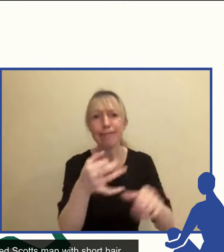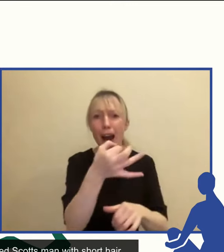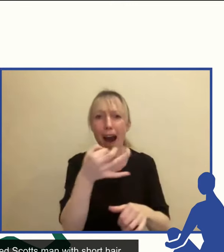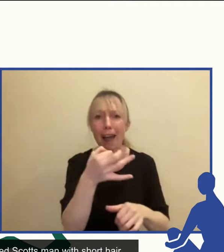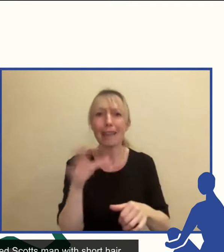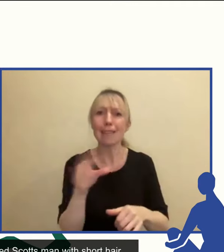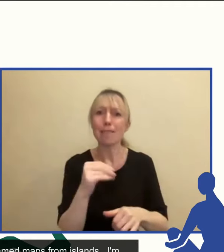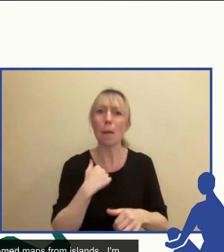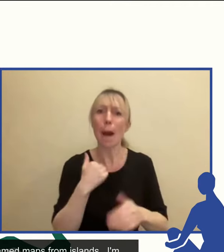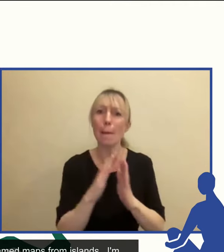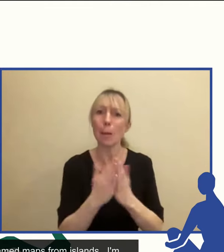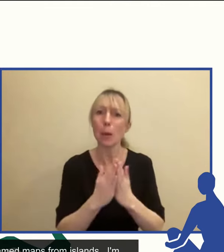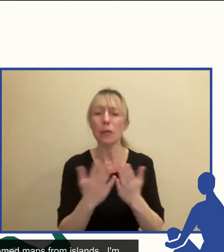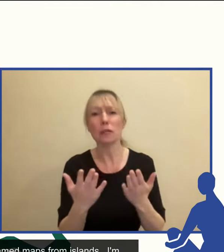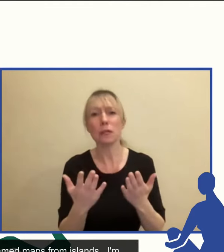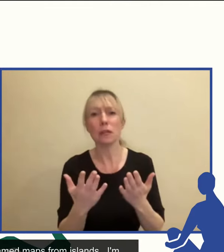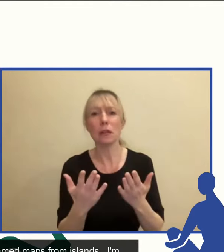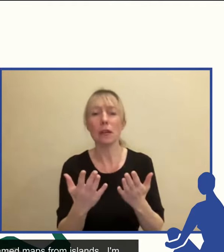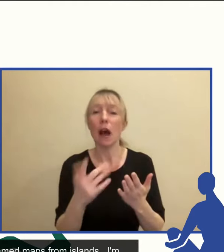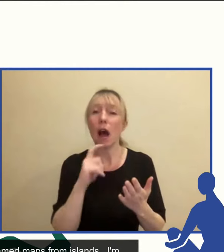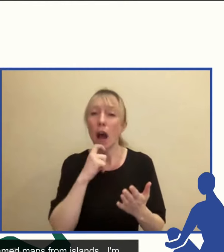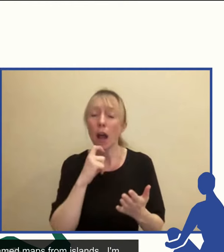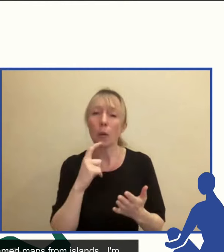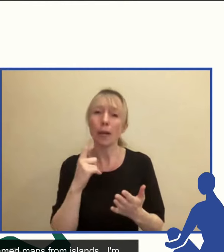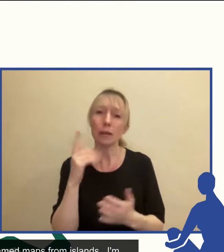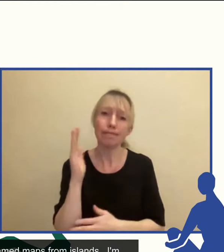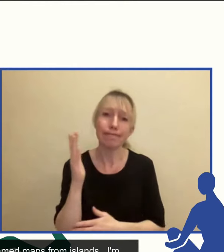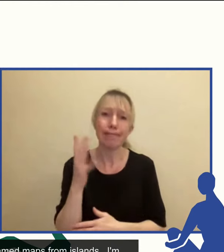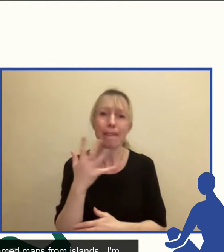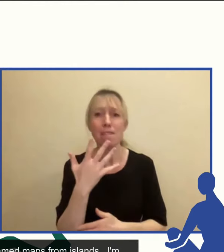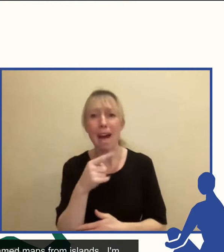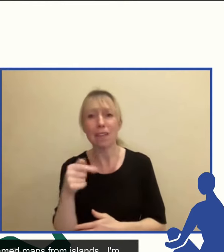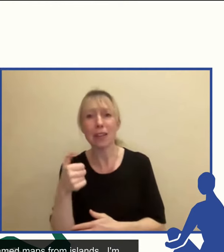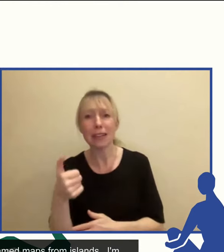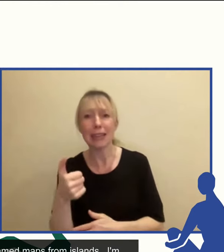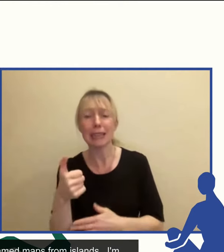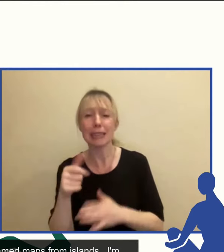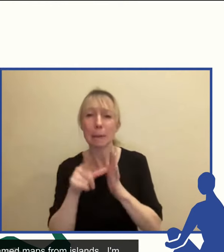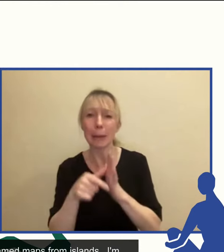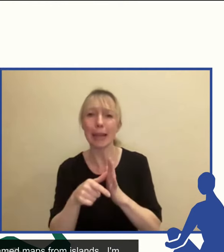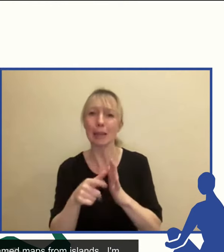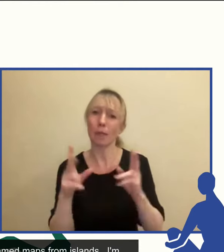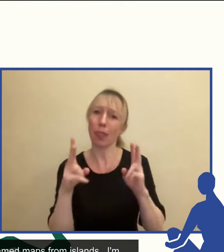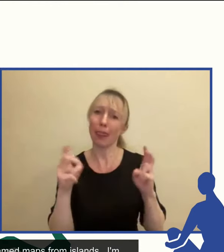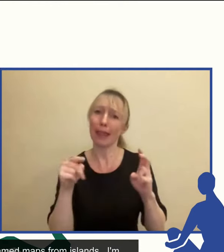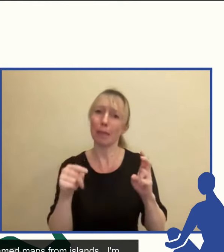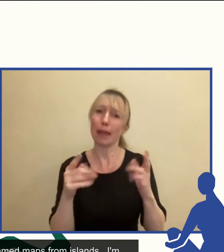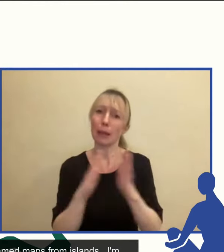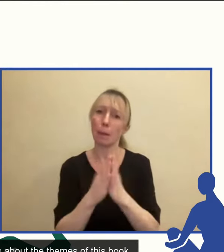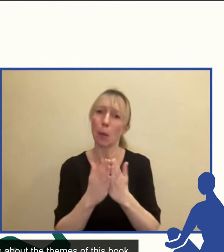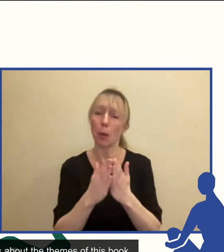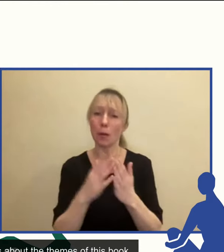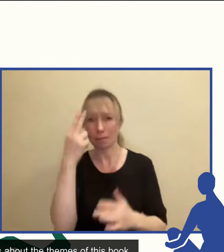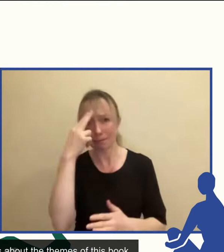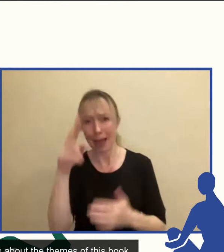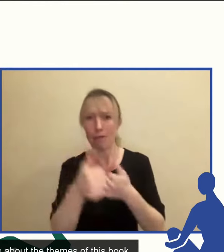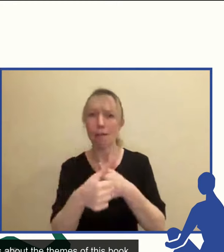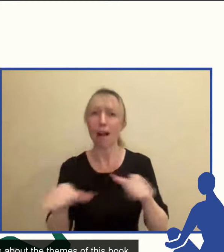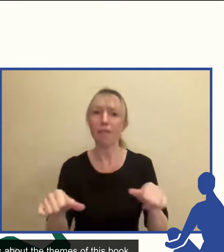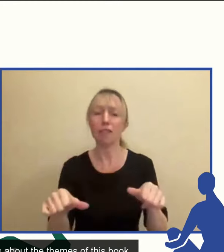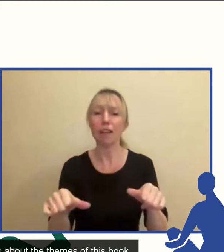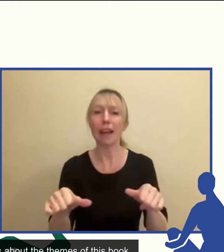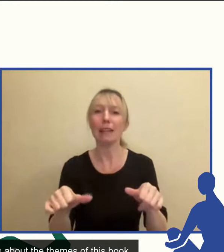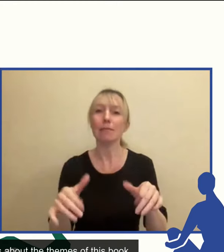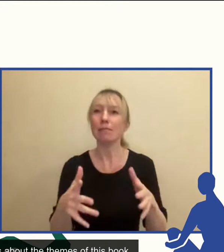just for 5 or 6 minutes about the themes of this book, Recovery, and why it is that I wrote it. So It's a book about illness